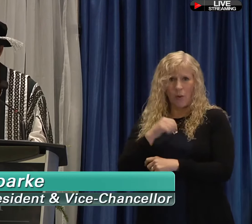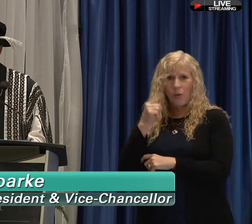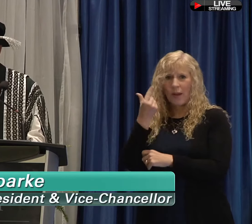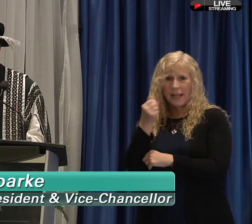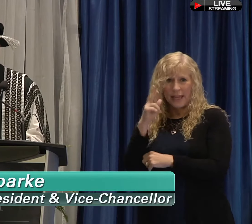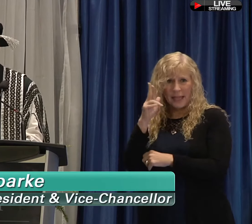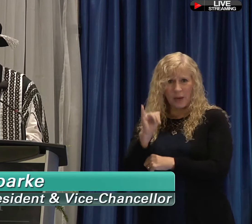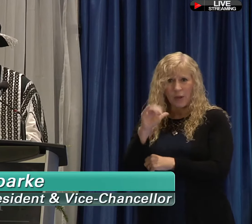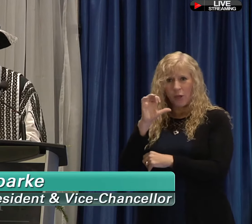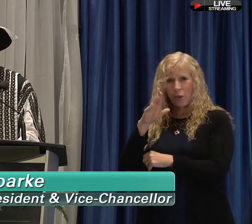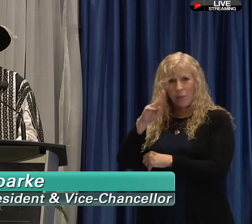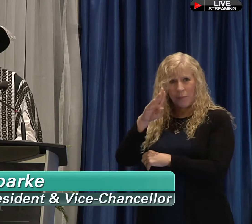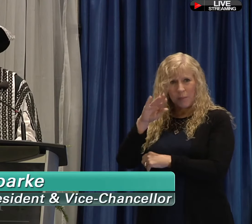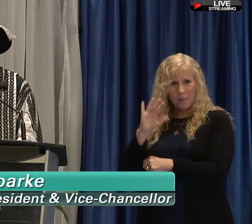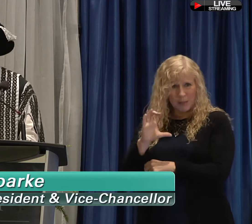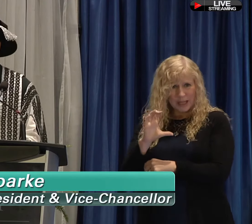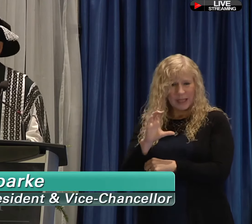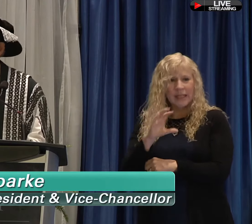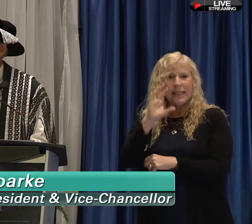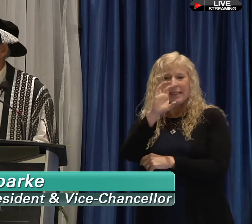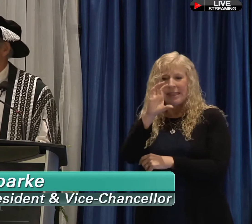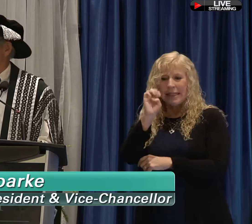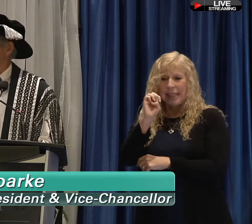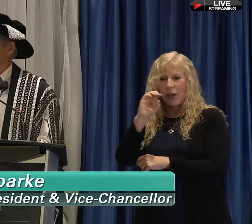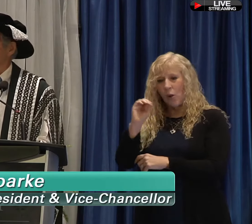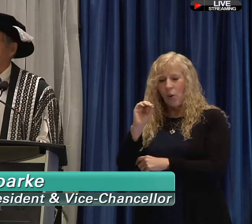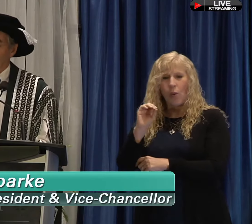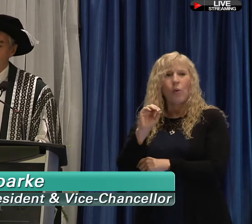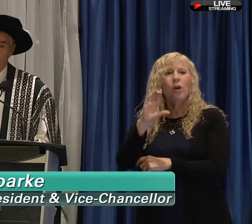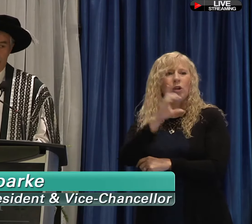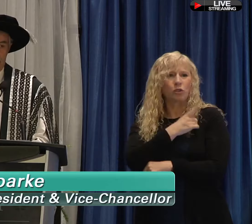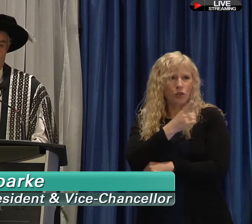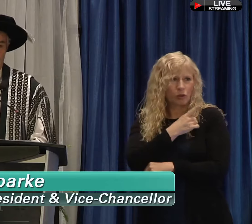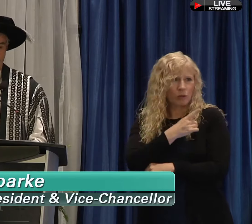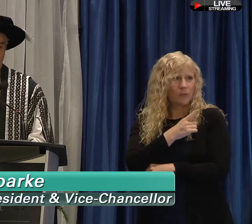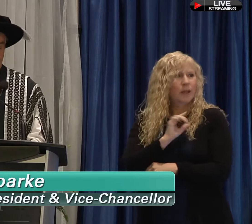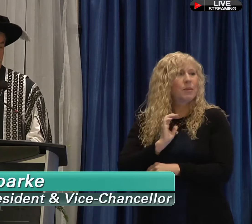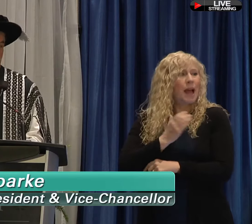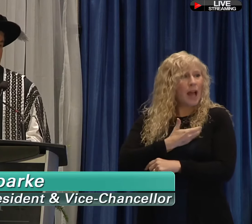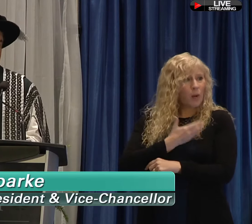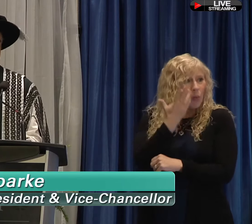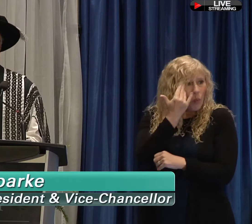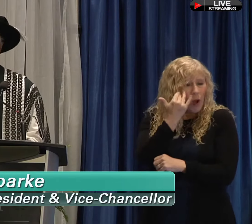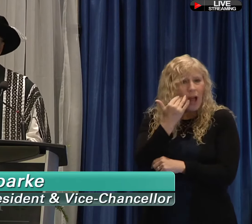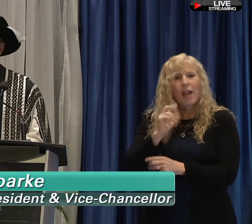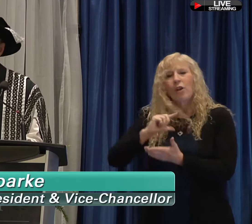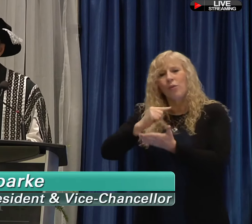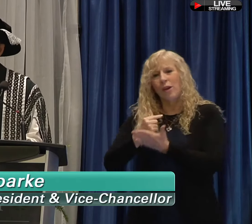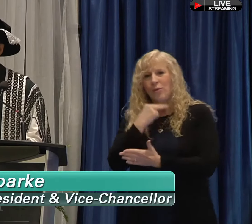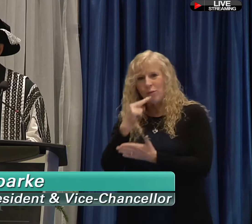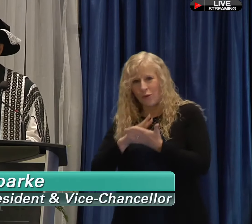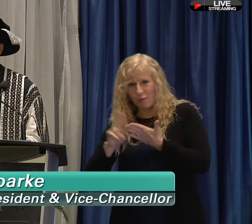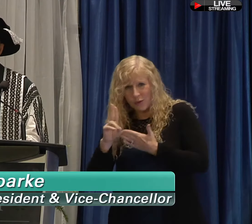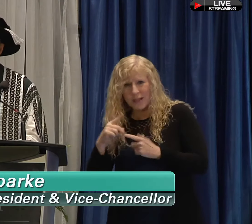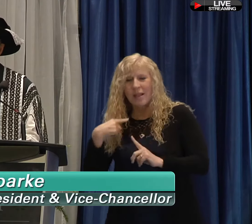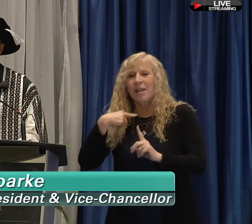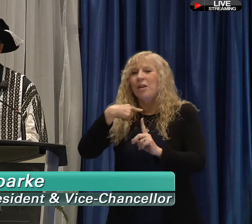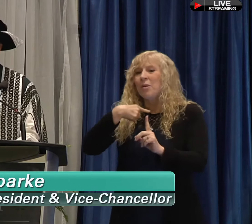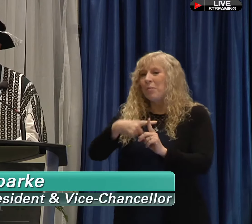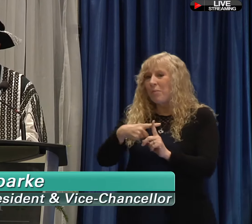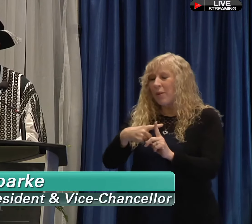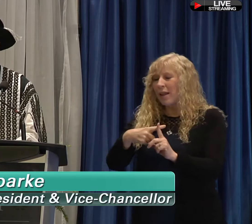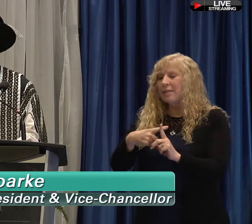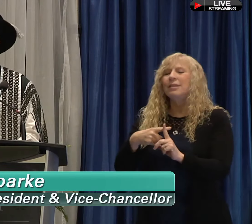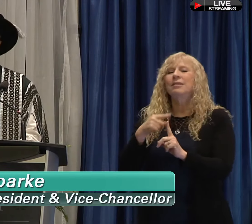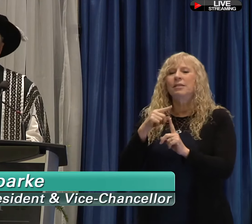the CAO of Durham, but he's our own, not only because he's a graduate of Trent, but he's a member of our Board